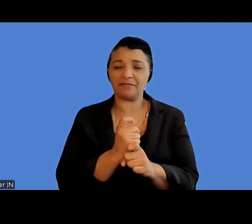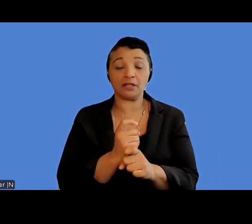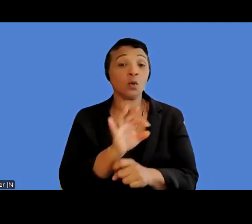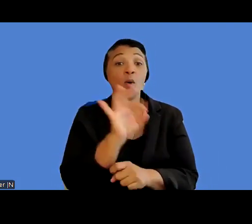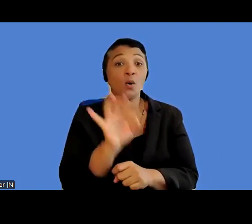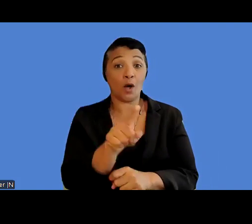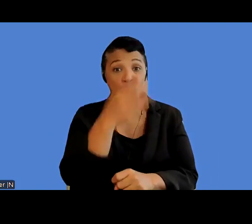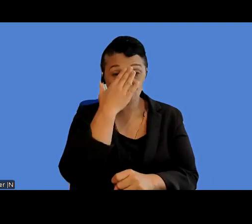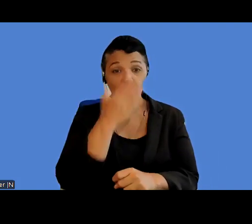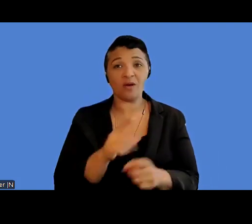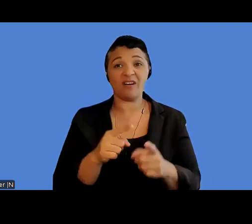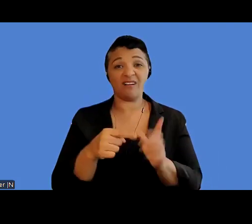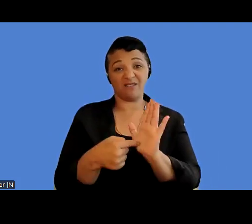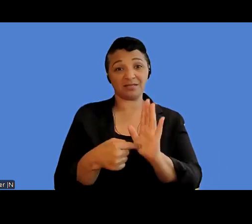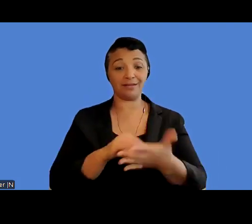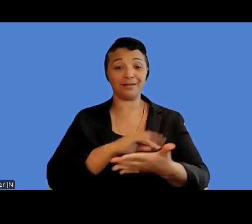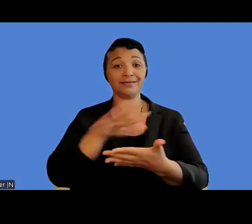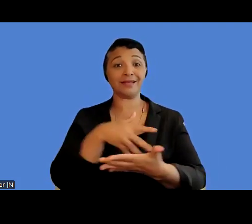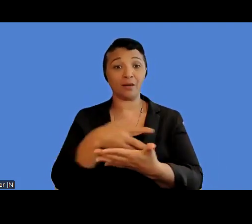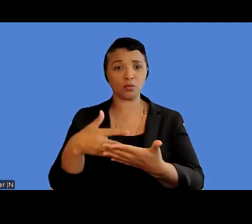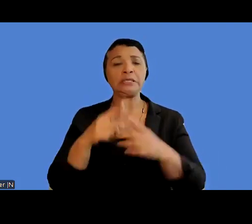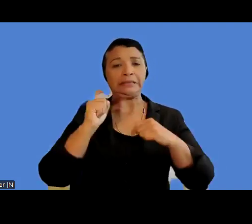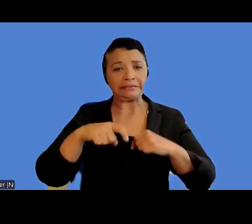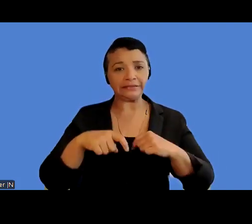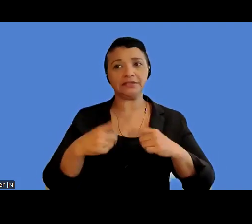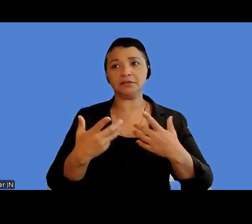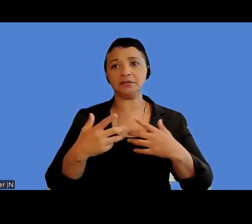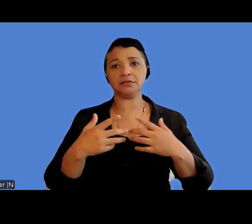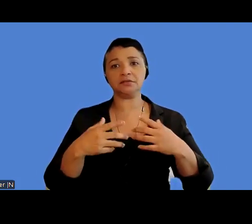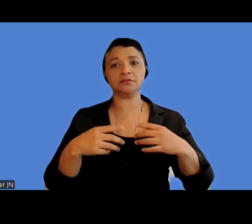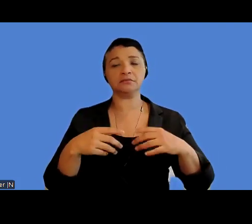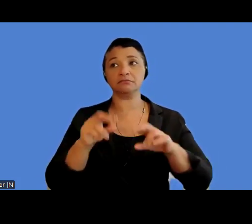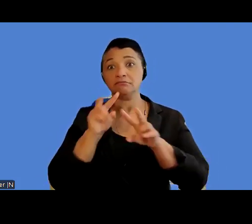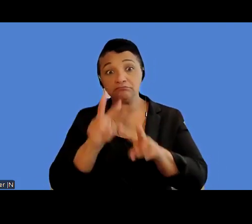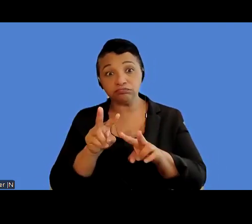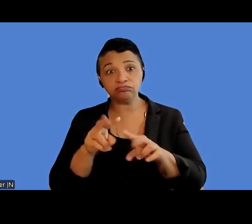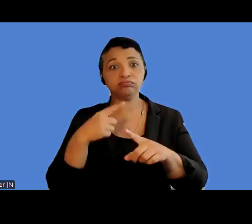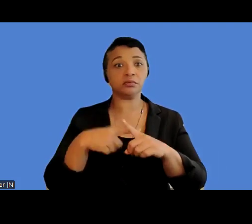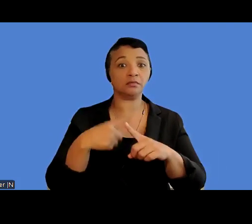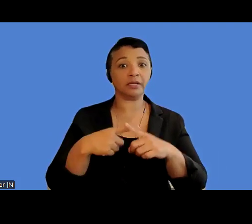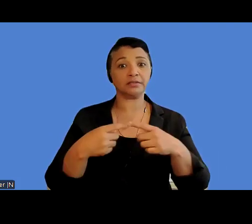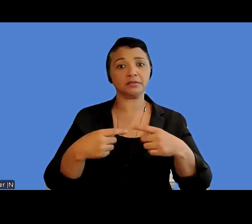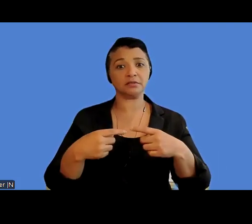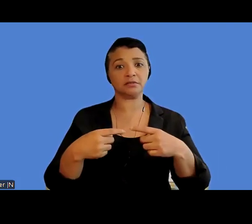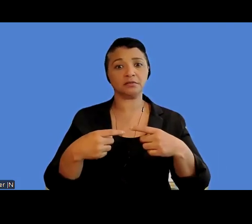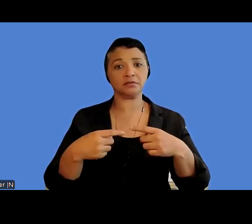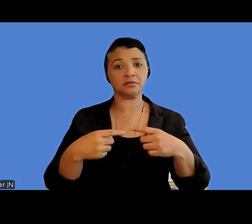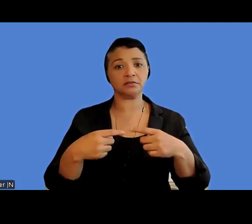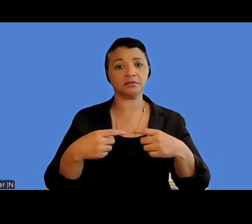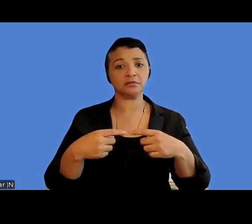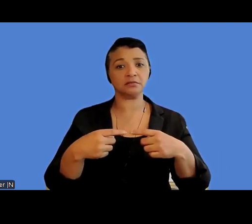know that especially for sign language we need to have different, not only for regions but especially for countries. That's why if we want to